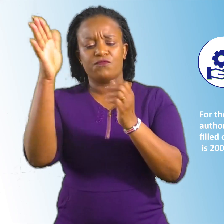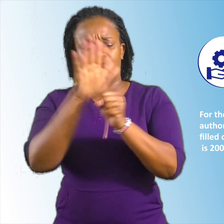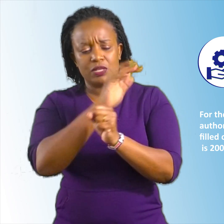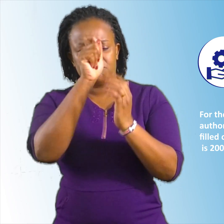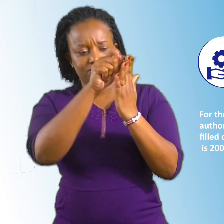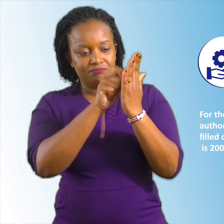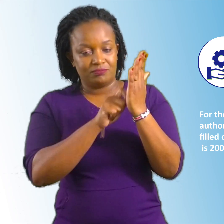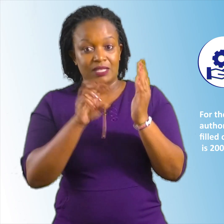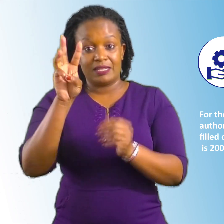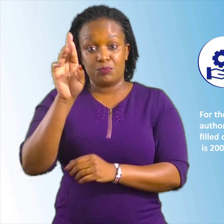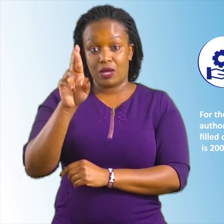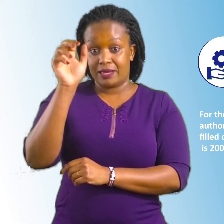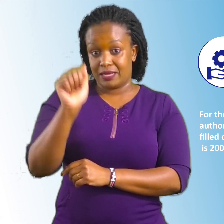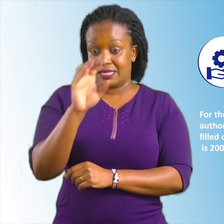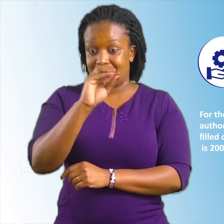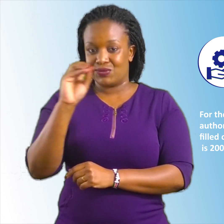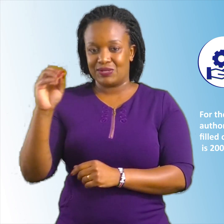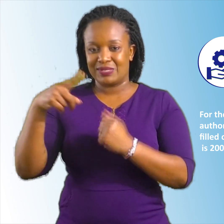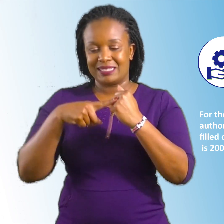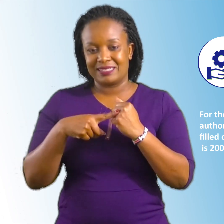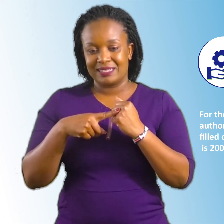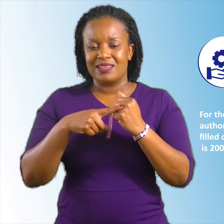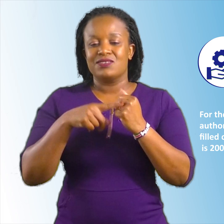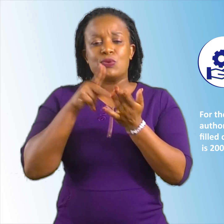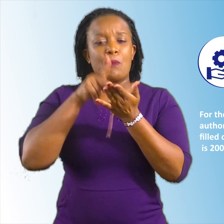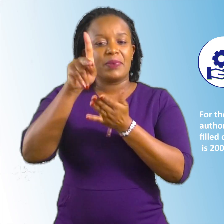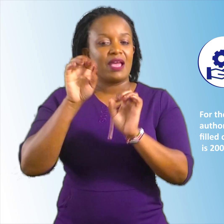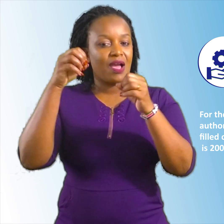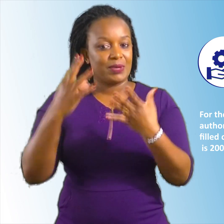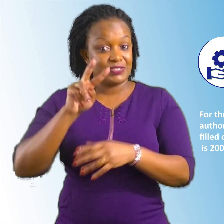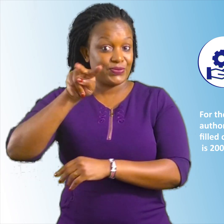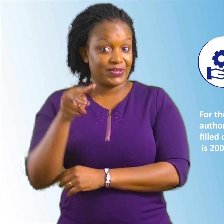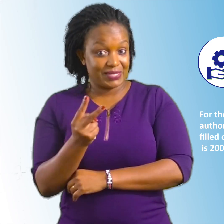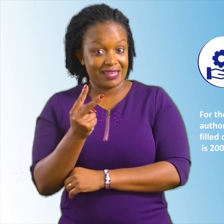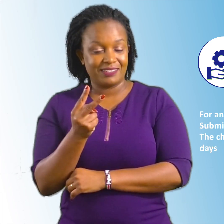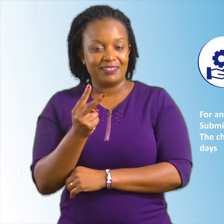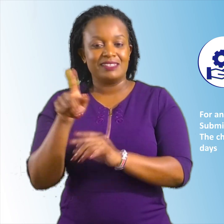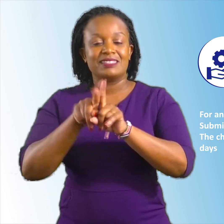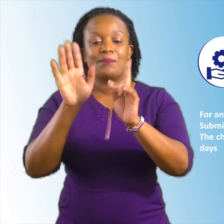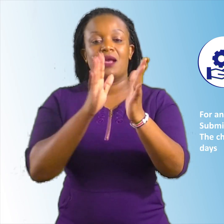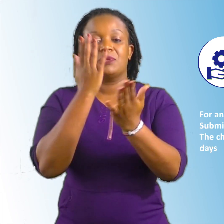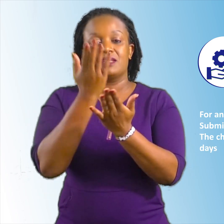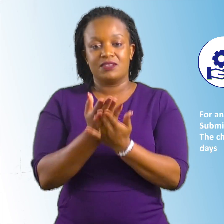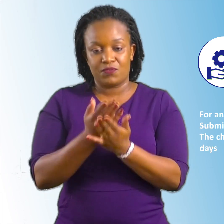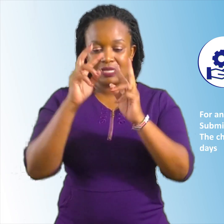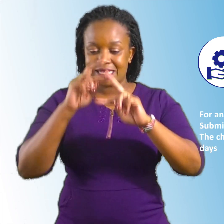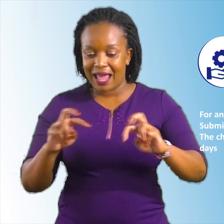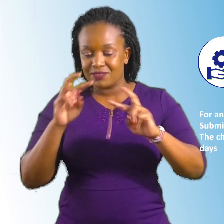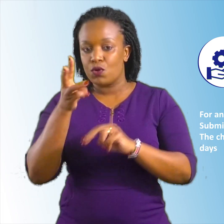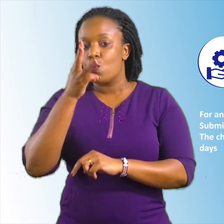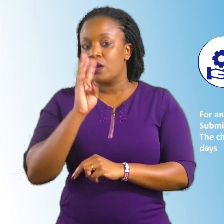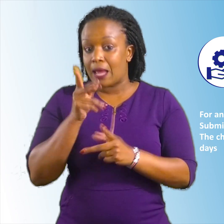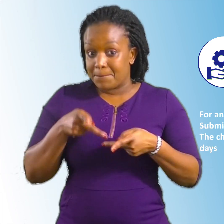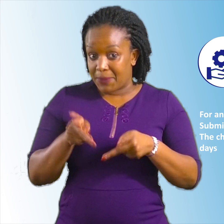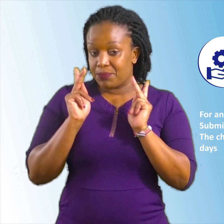filled completed form WRA 006. The charge is $2,000. An application for a search for a